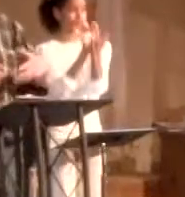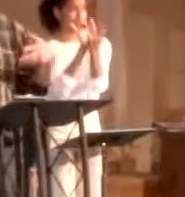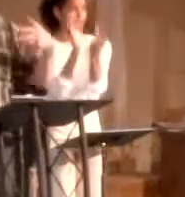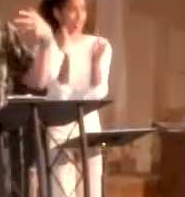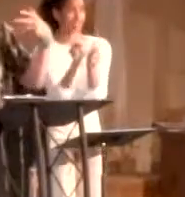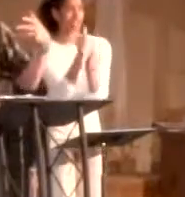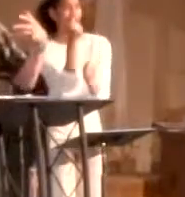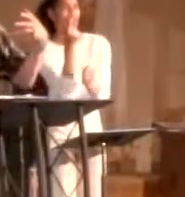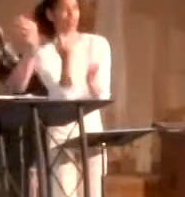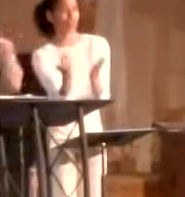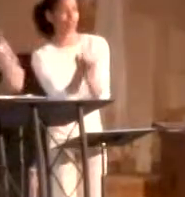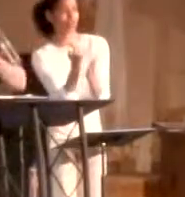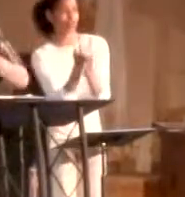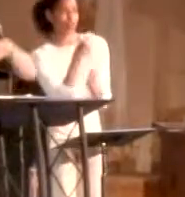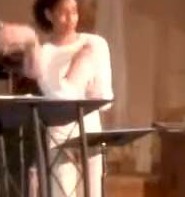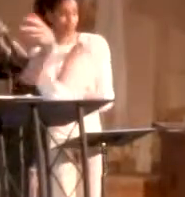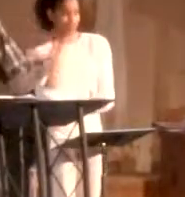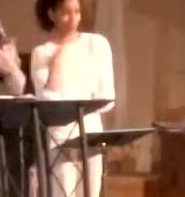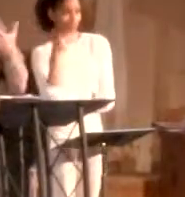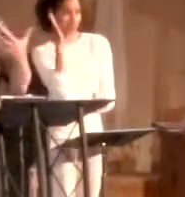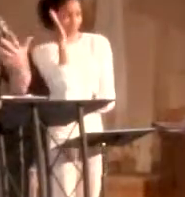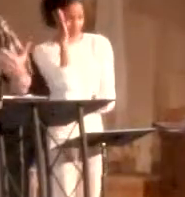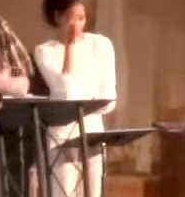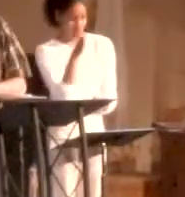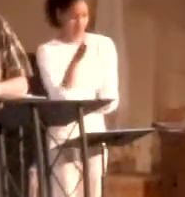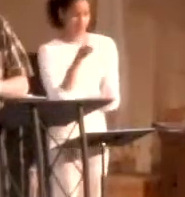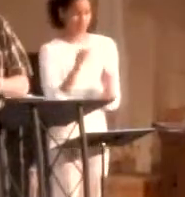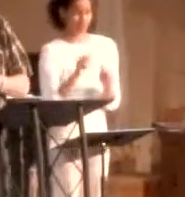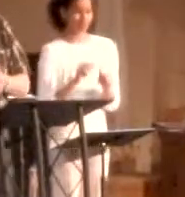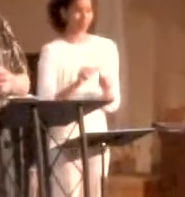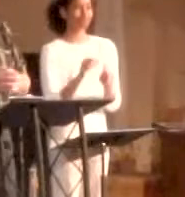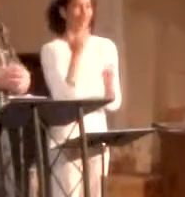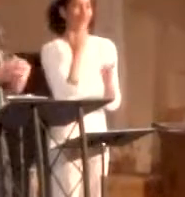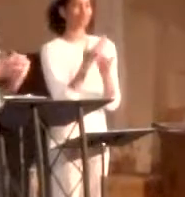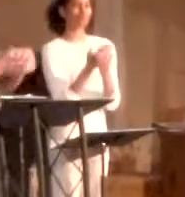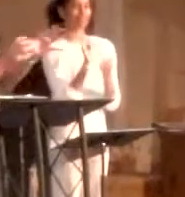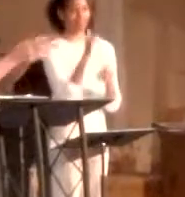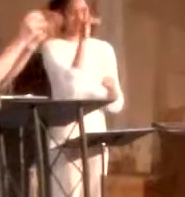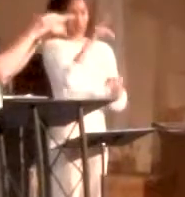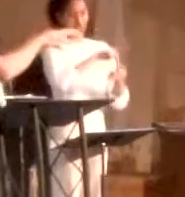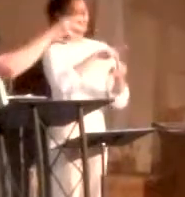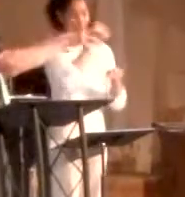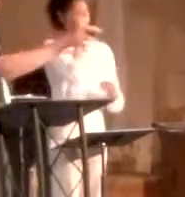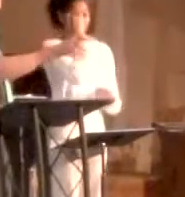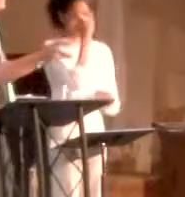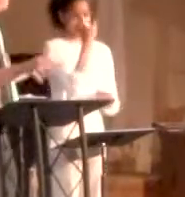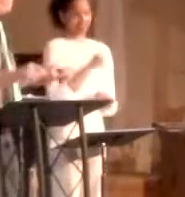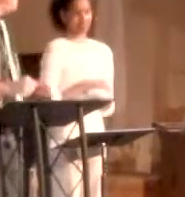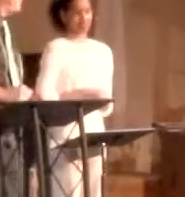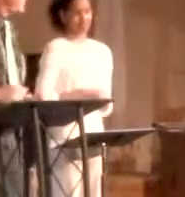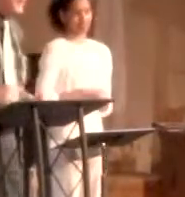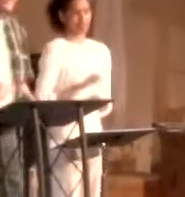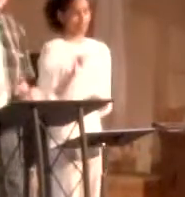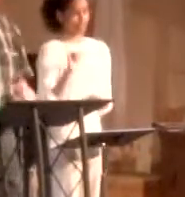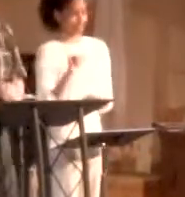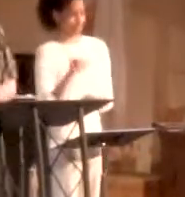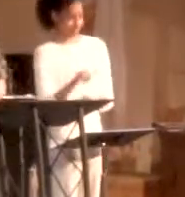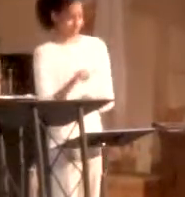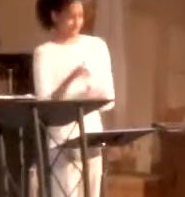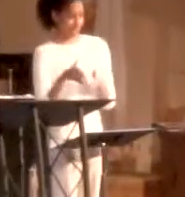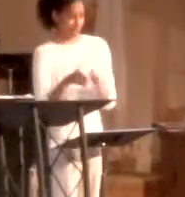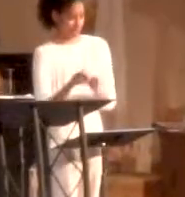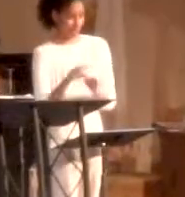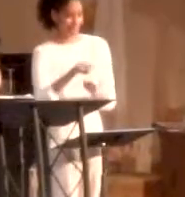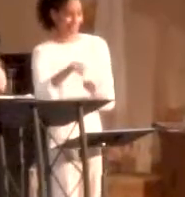to spearhead assimilating new members into the life of the church and helping them find their slot where they can